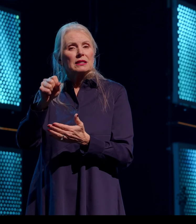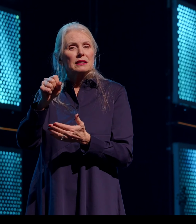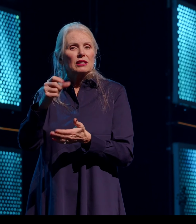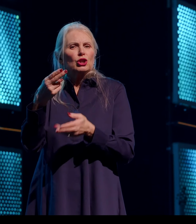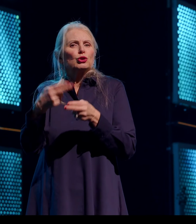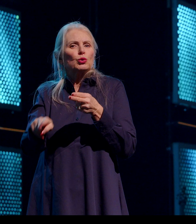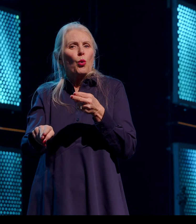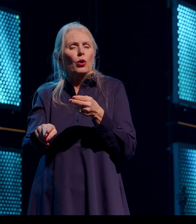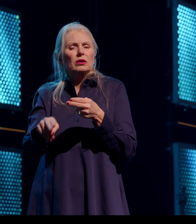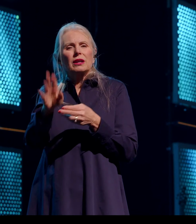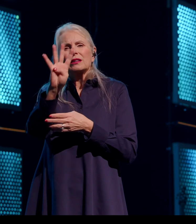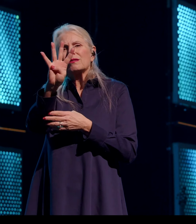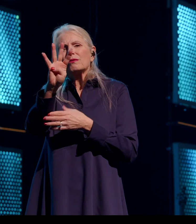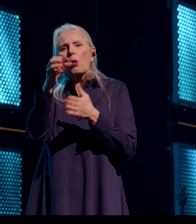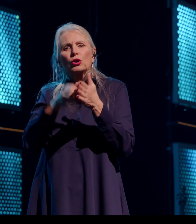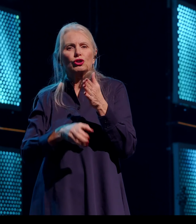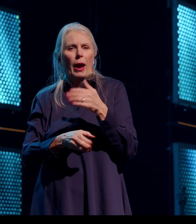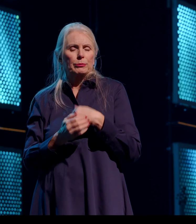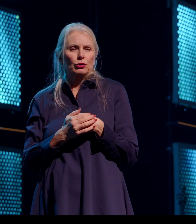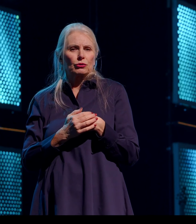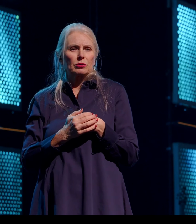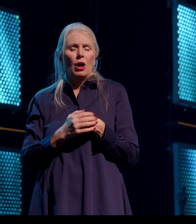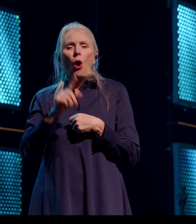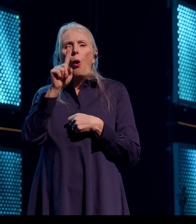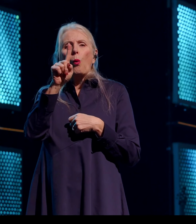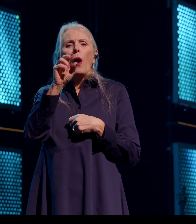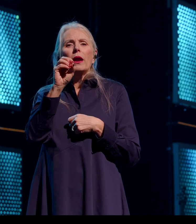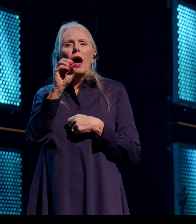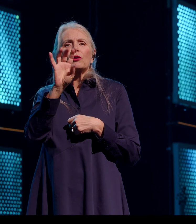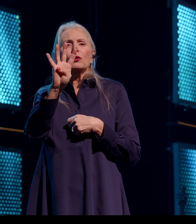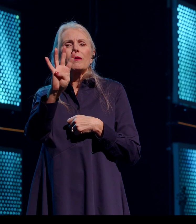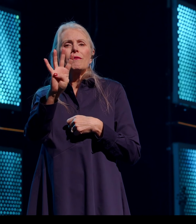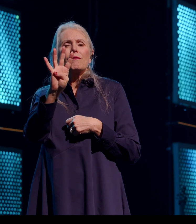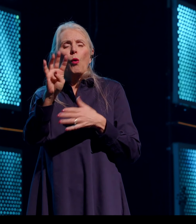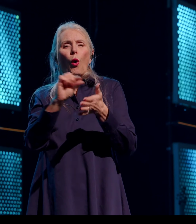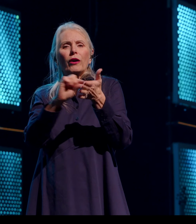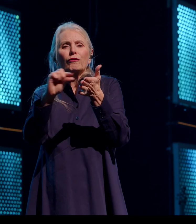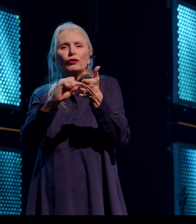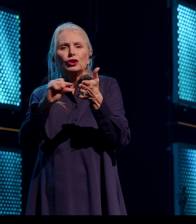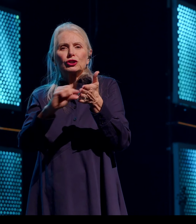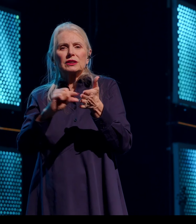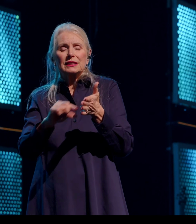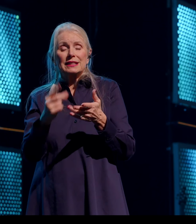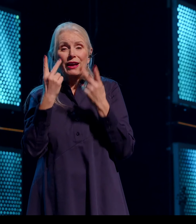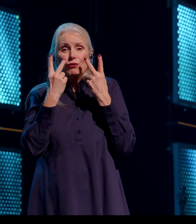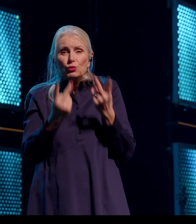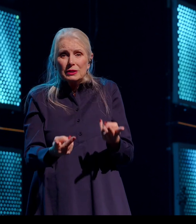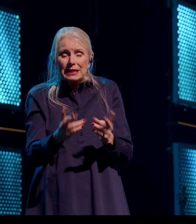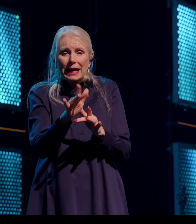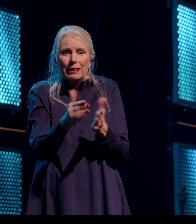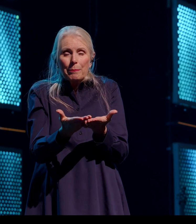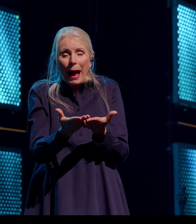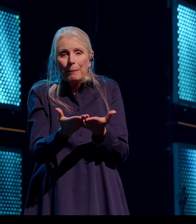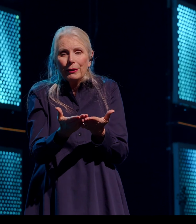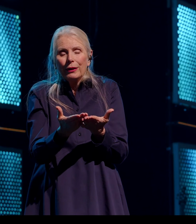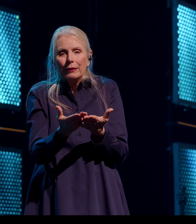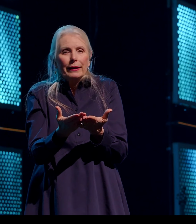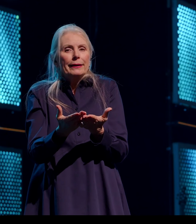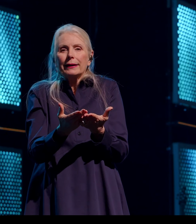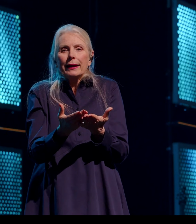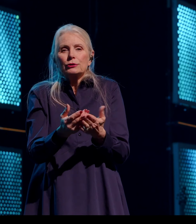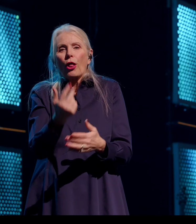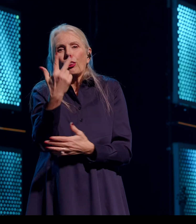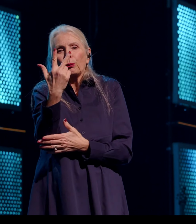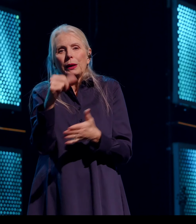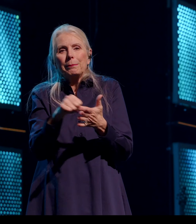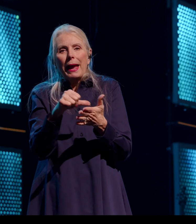4 chapters long. It's 104 verses. If you're looking at it in your Bible, it takes up 3 full pages in